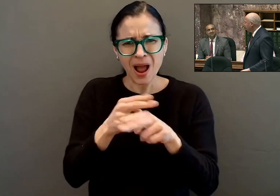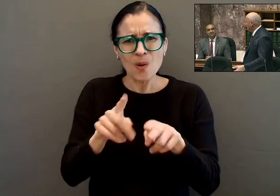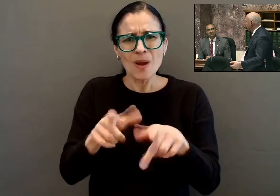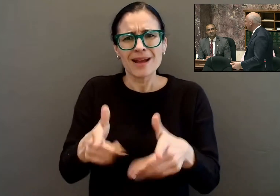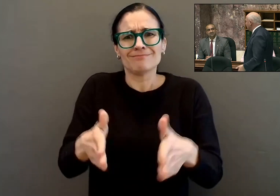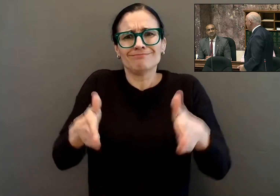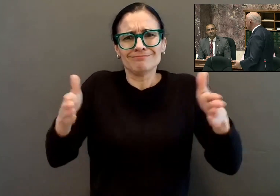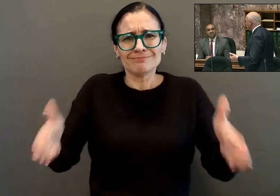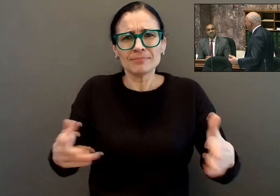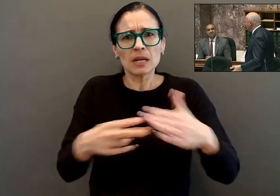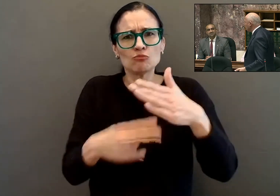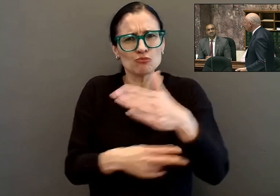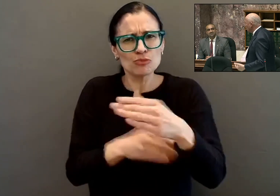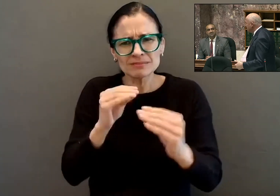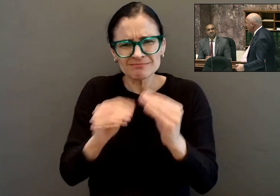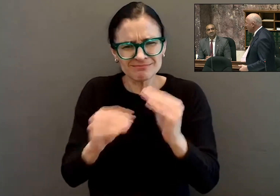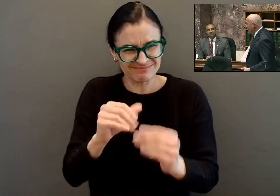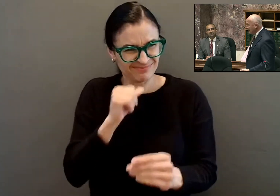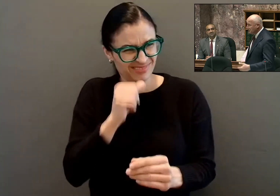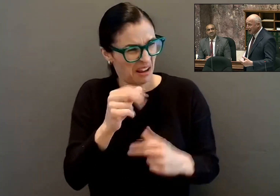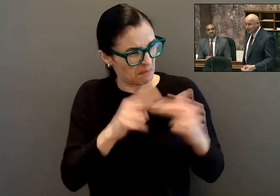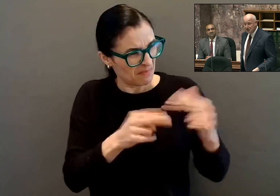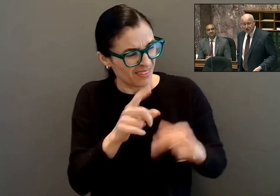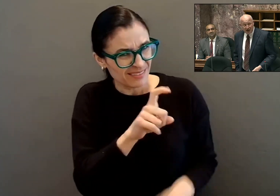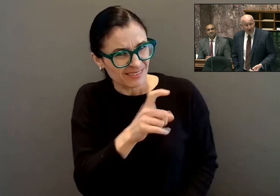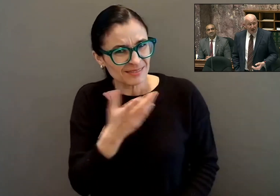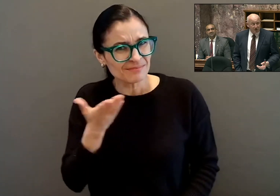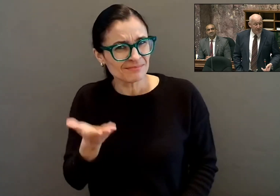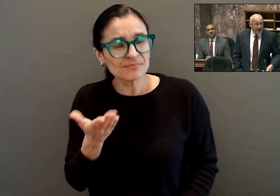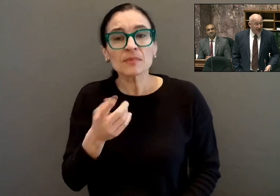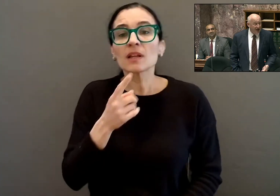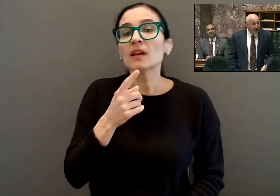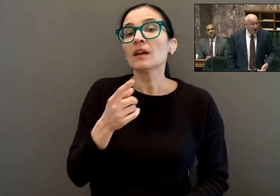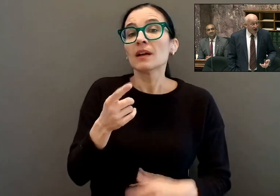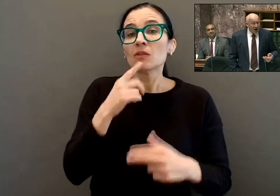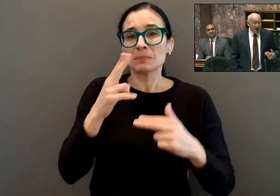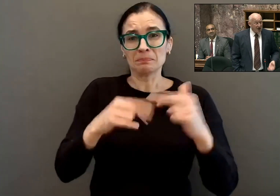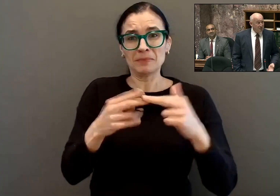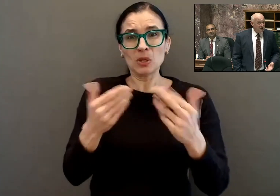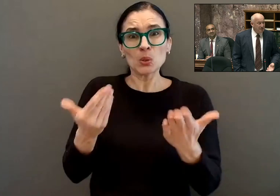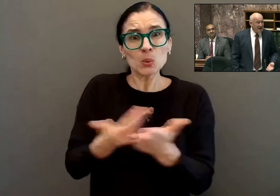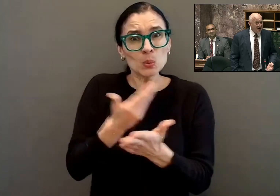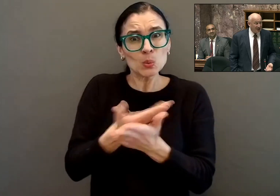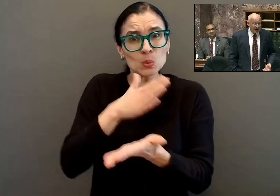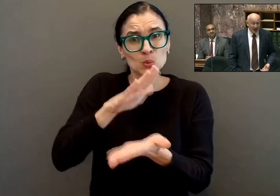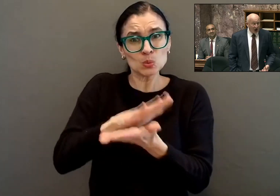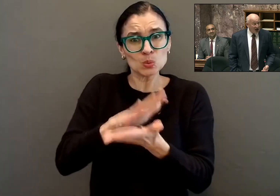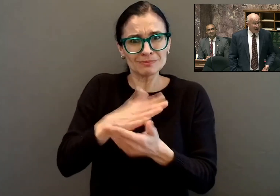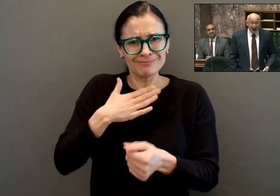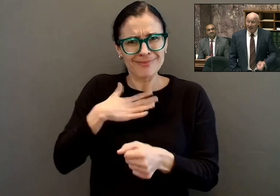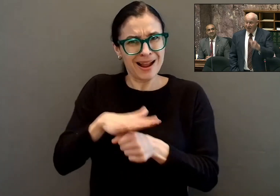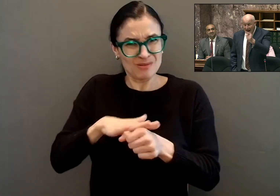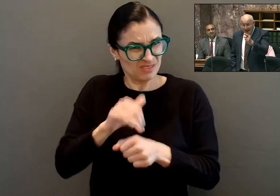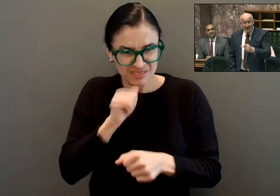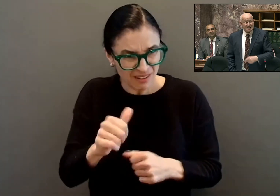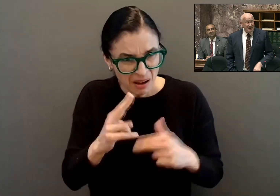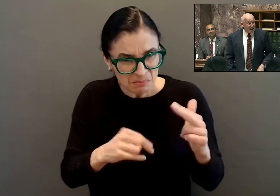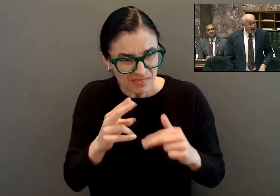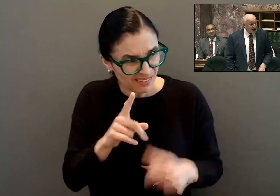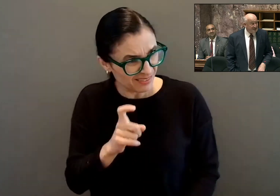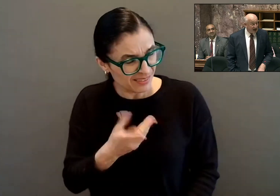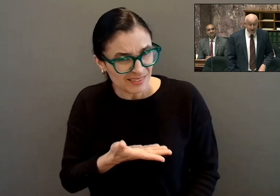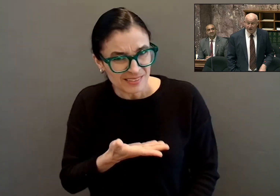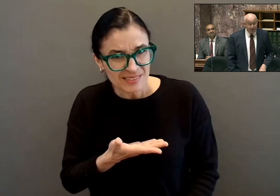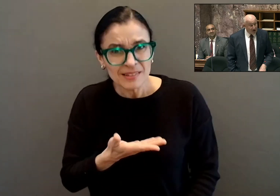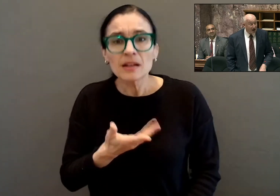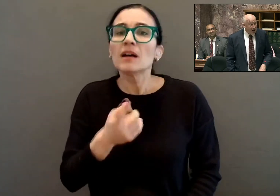rebuilding of Hazel Trembath School in my riding is not infrastructure, Honourable Speaker. Honourable Speaker, clearly they need to stay on